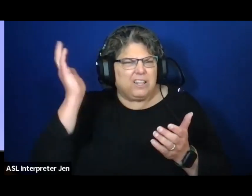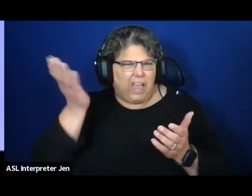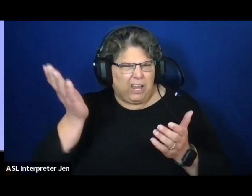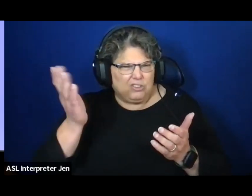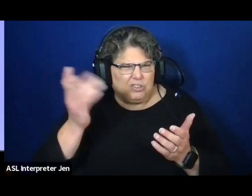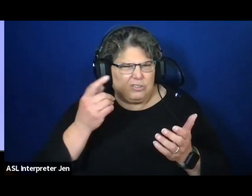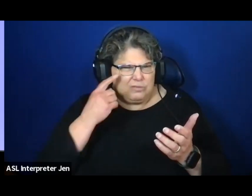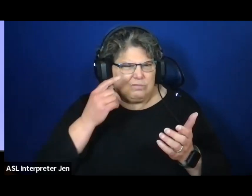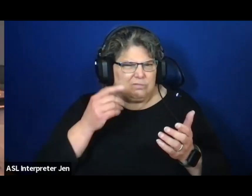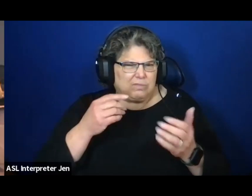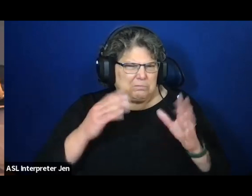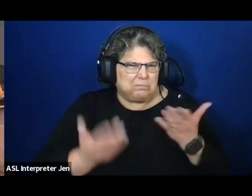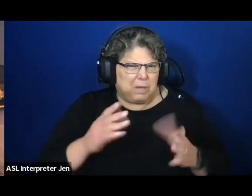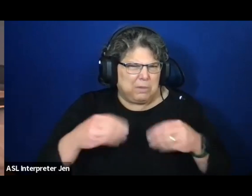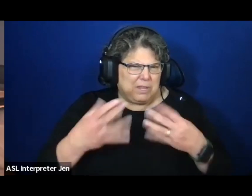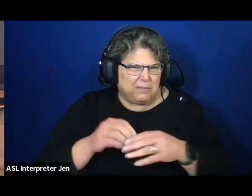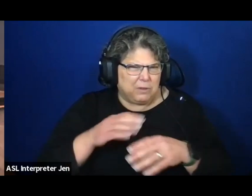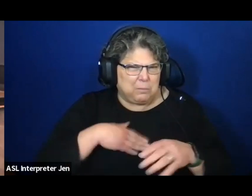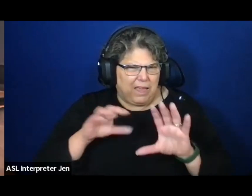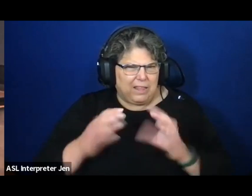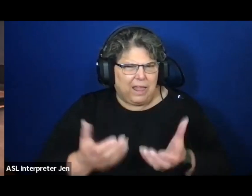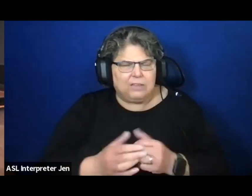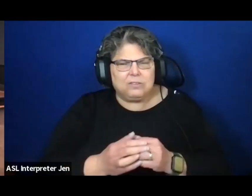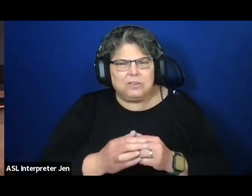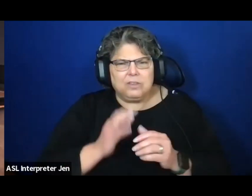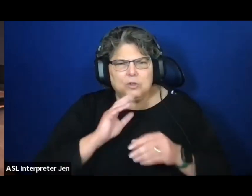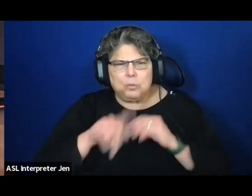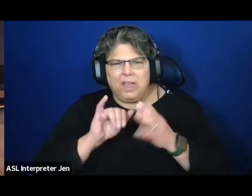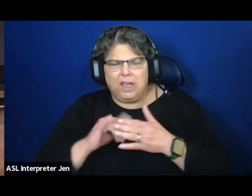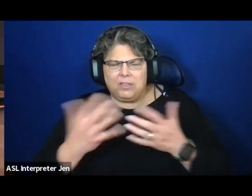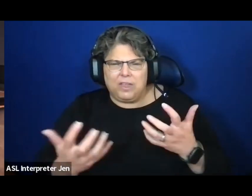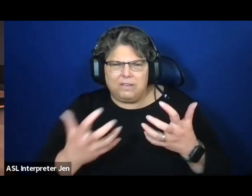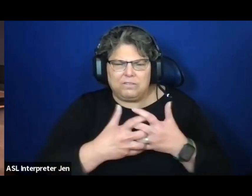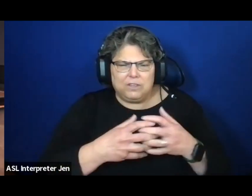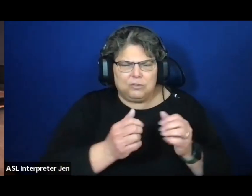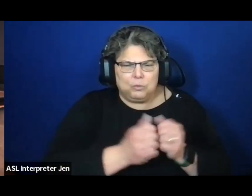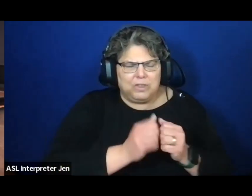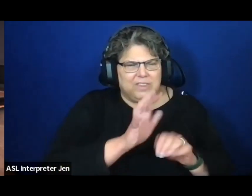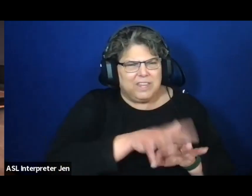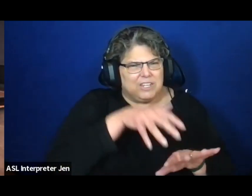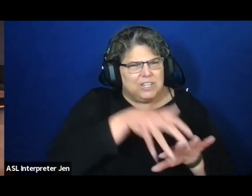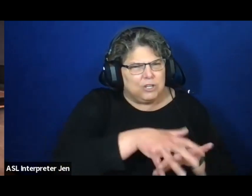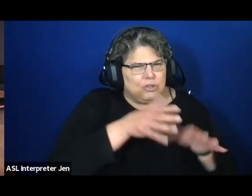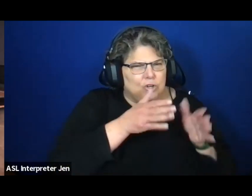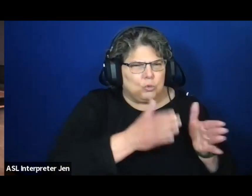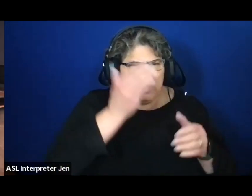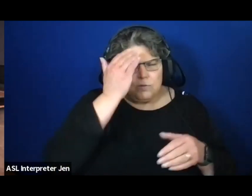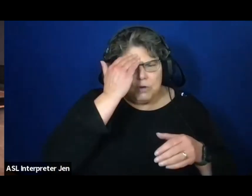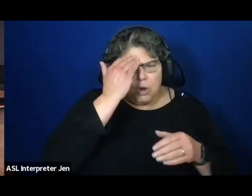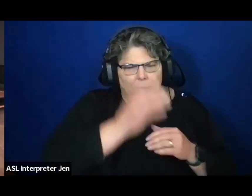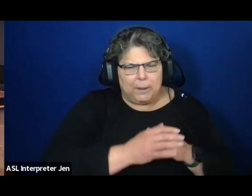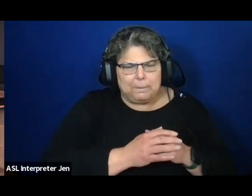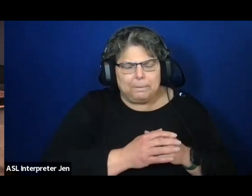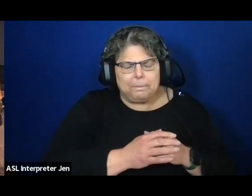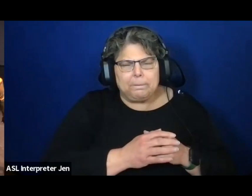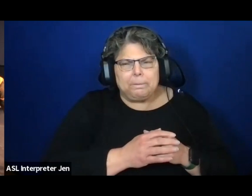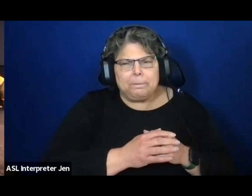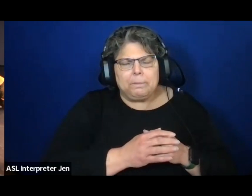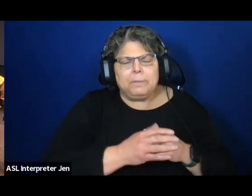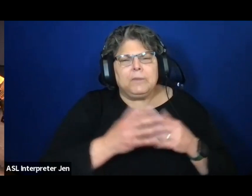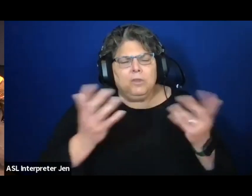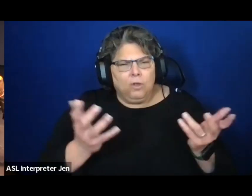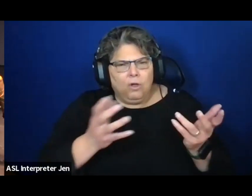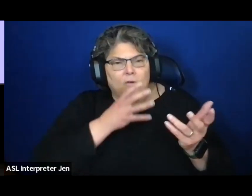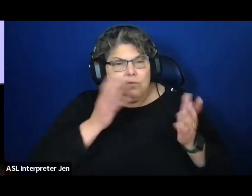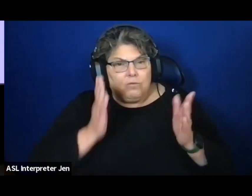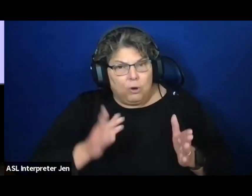class, right? And I'm going to talk about how this fits in with indigenous ways of knowing. So here we go. So farmers need